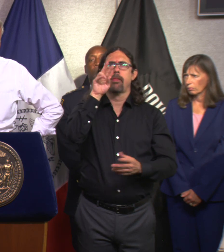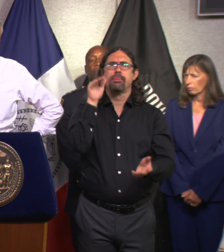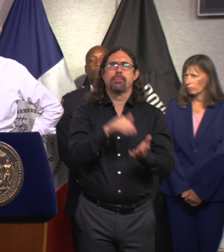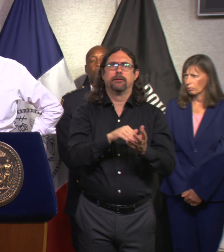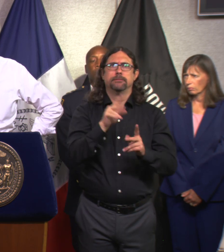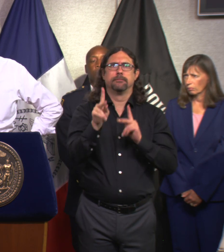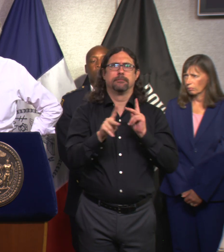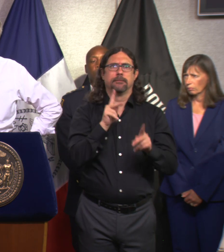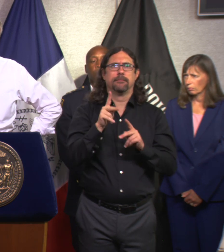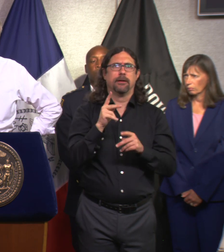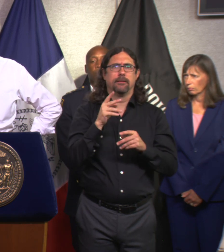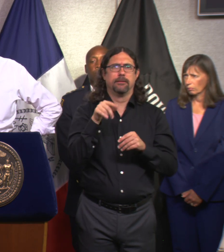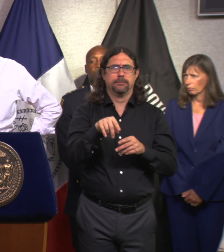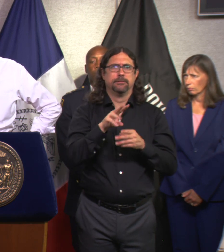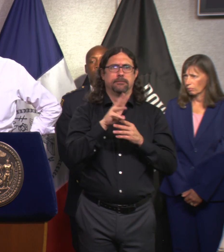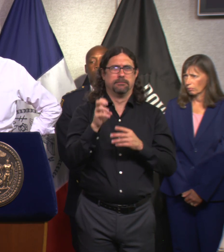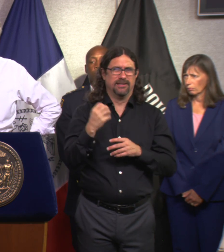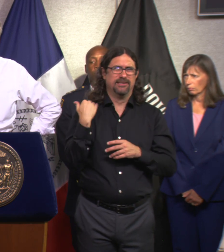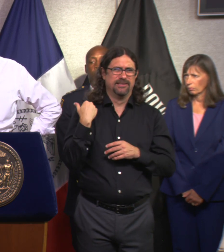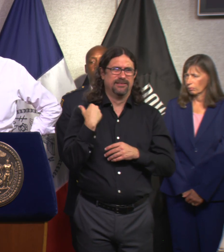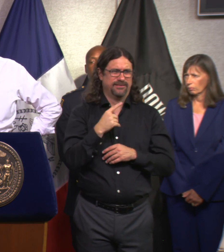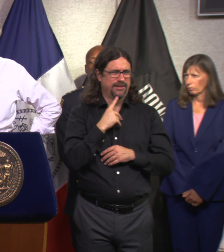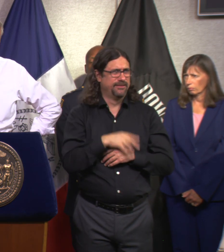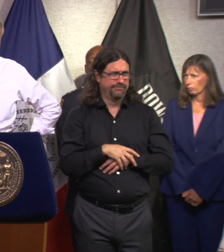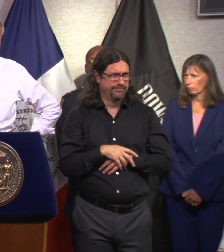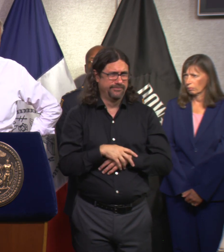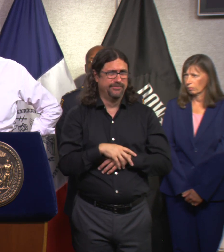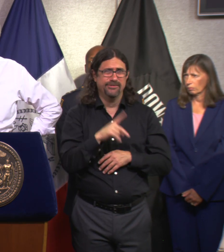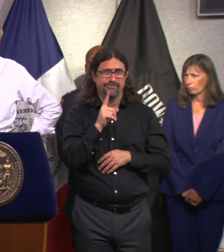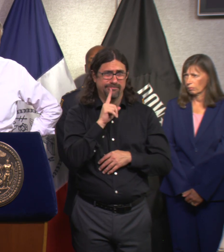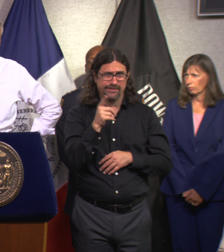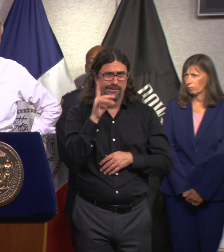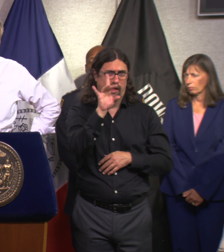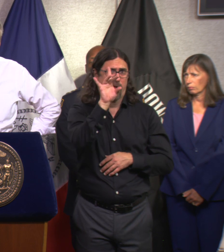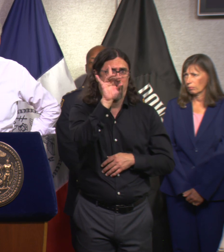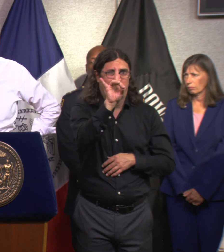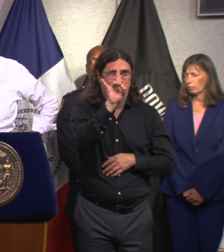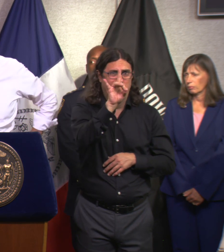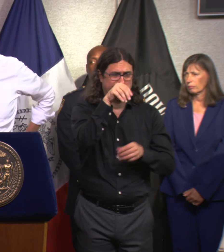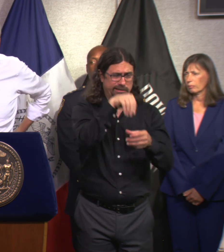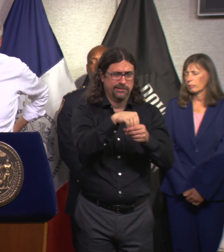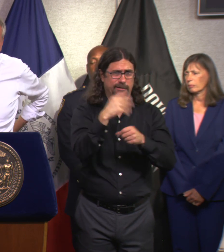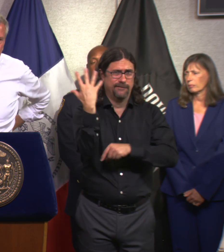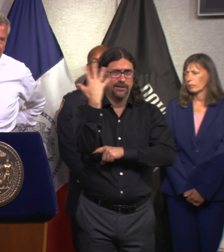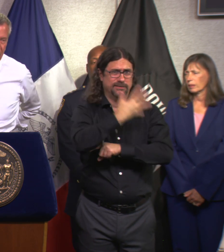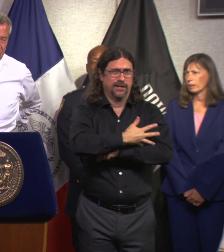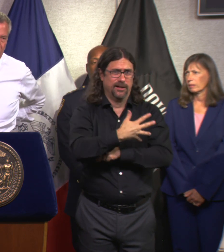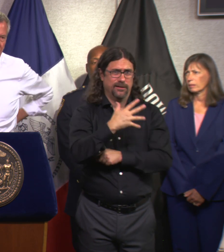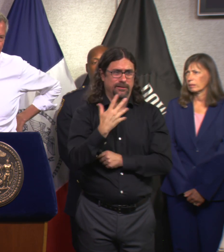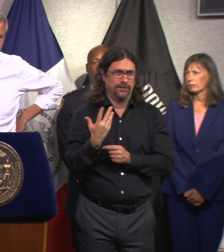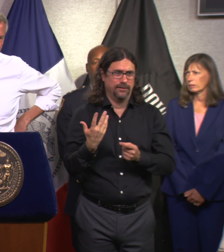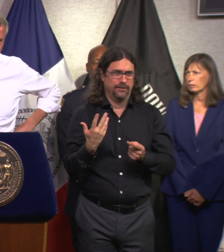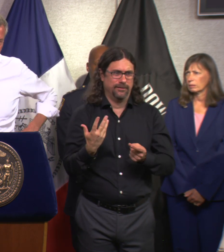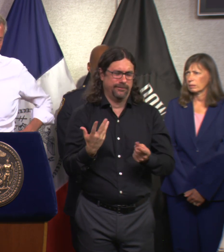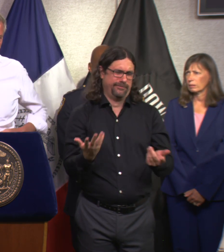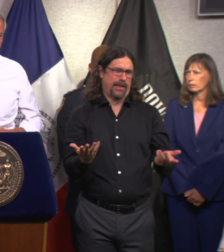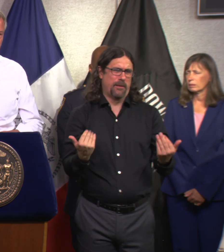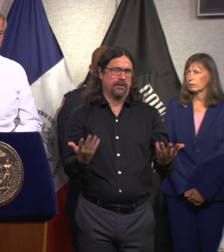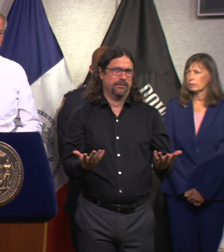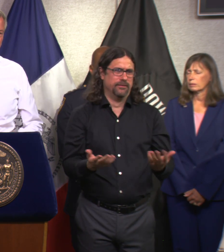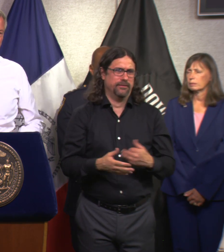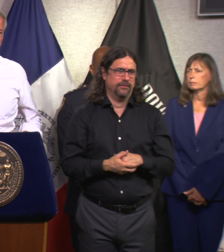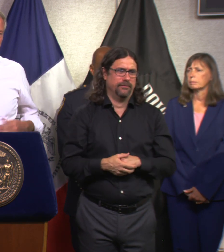You remember they said caravans were coming to your town to take over your town from Guatemala. I mean, come on. This is a charade. It's a political